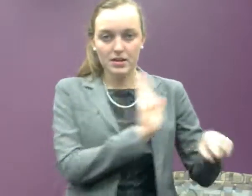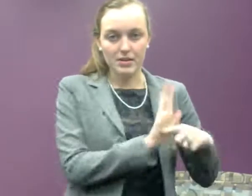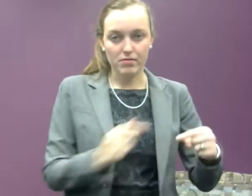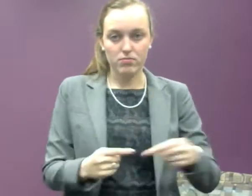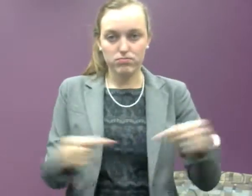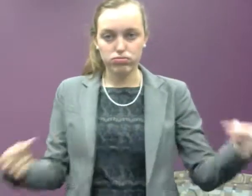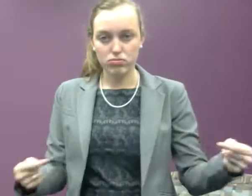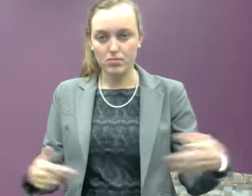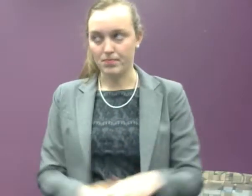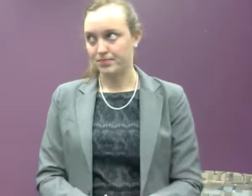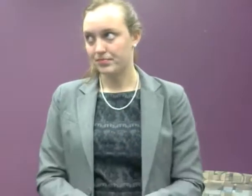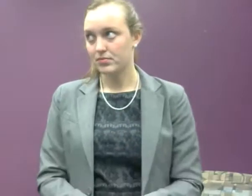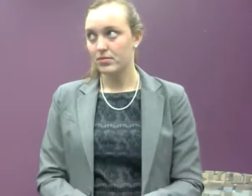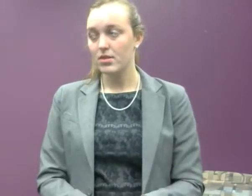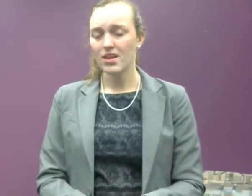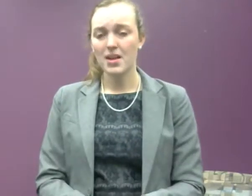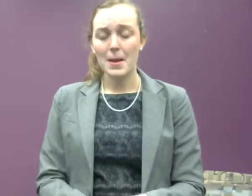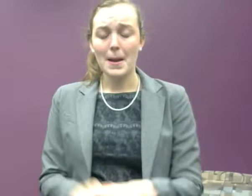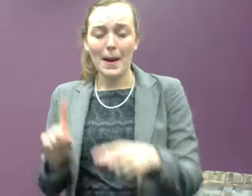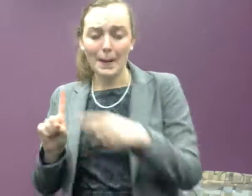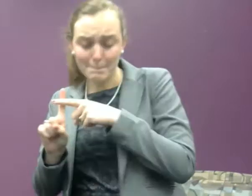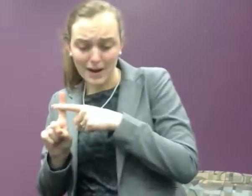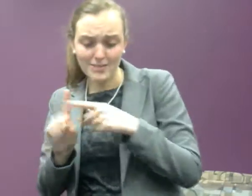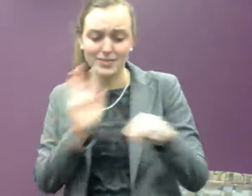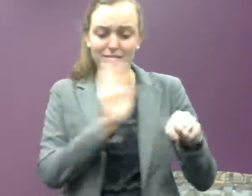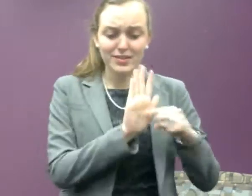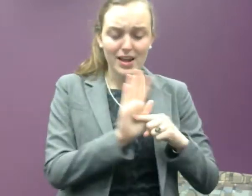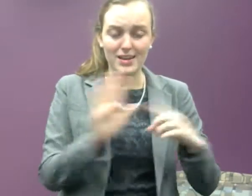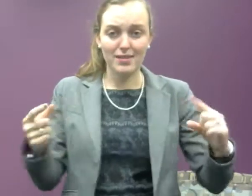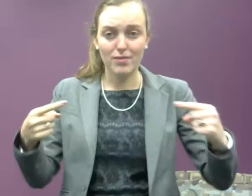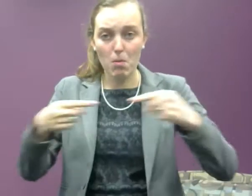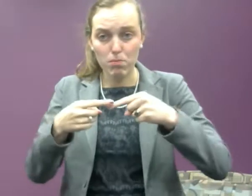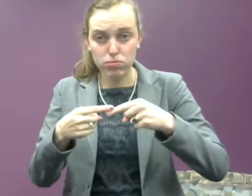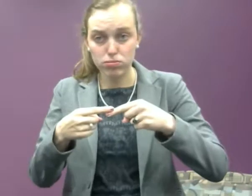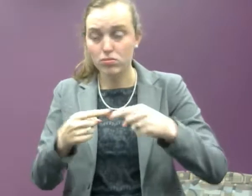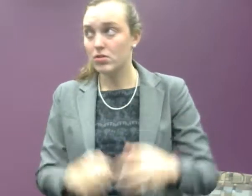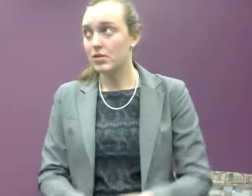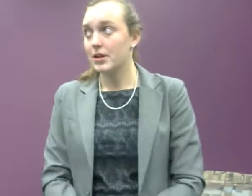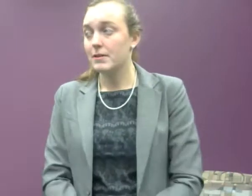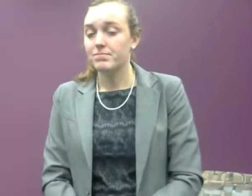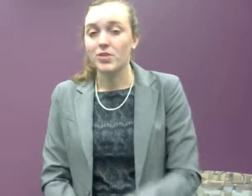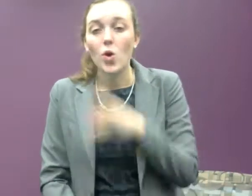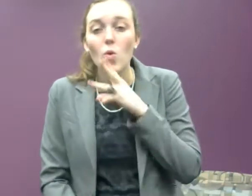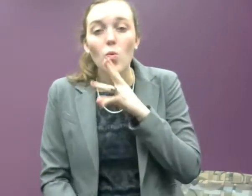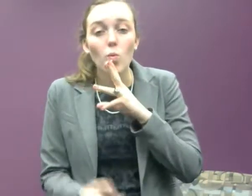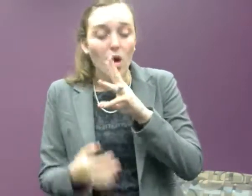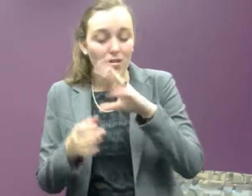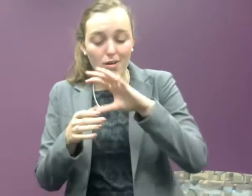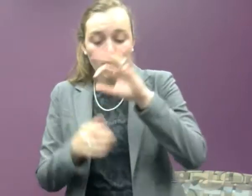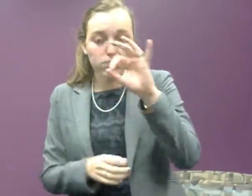but just by an attractive force like static electricity. And these water molecules are holding together.